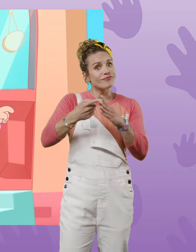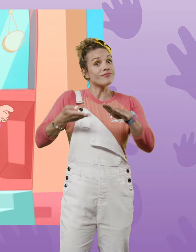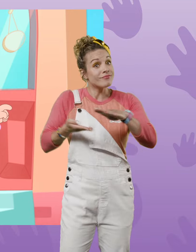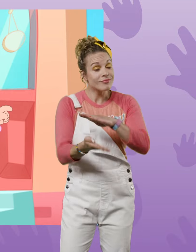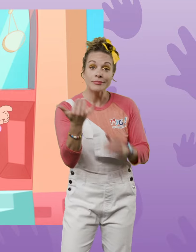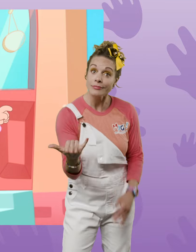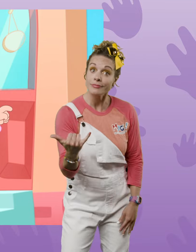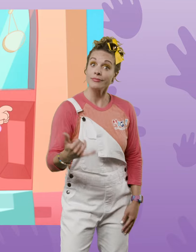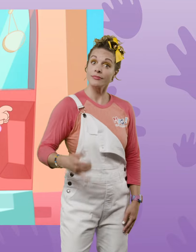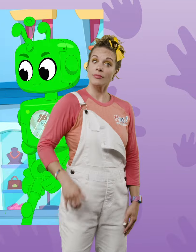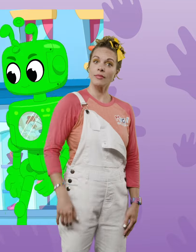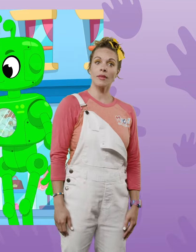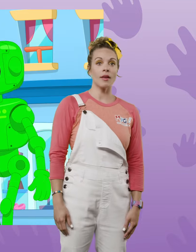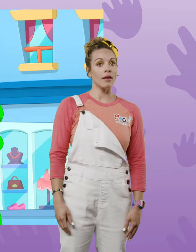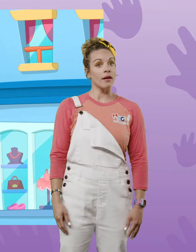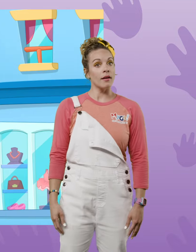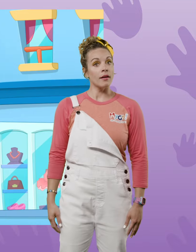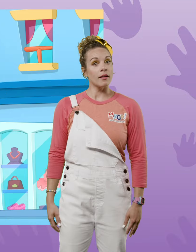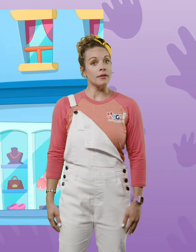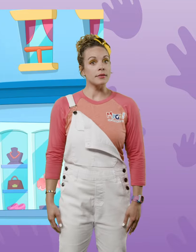start baking it now.